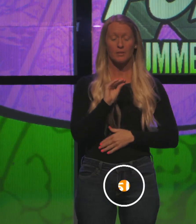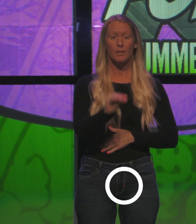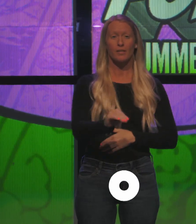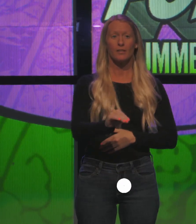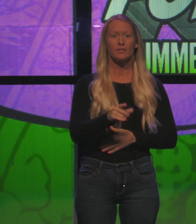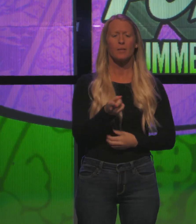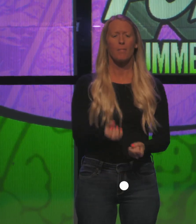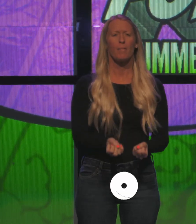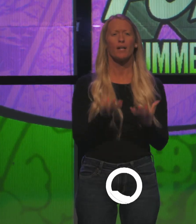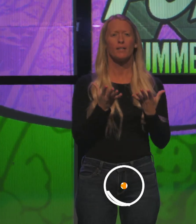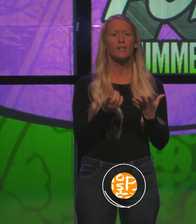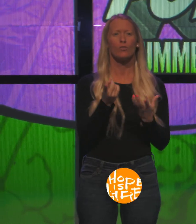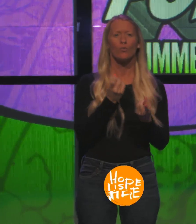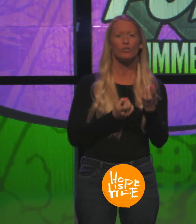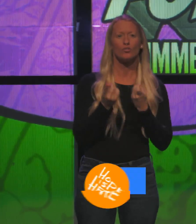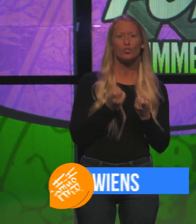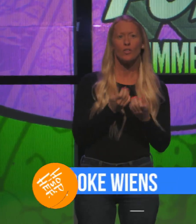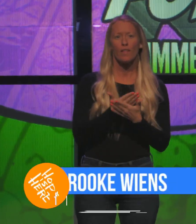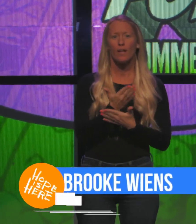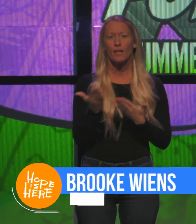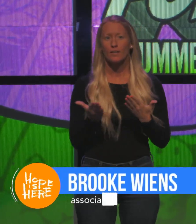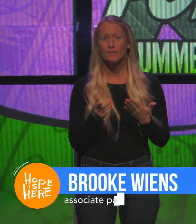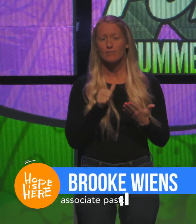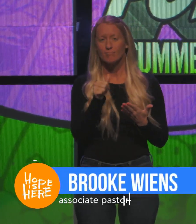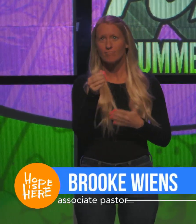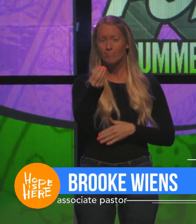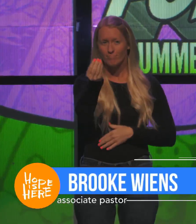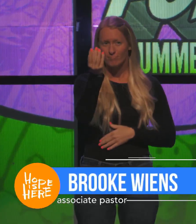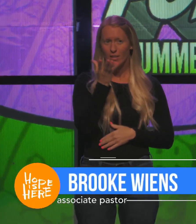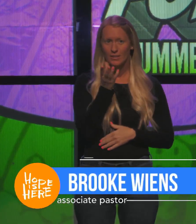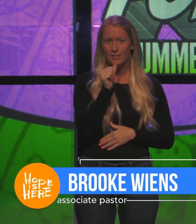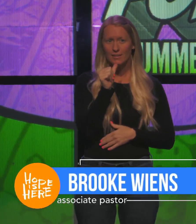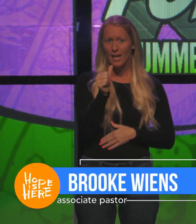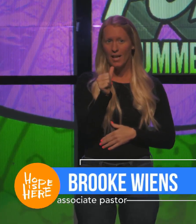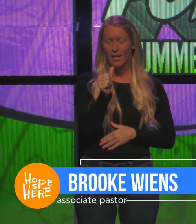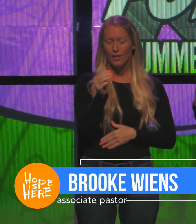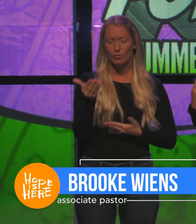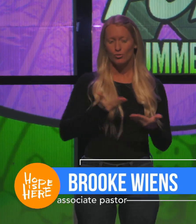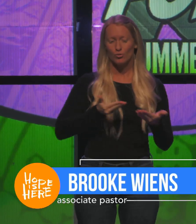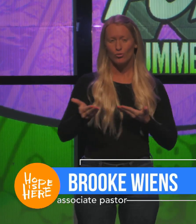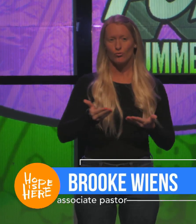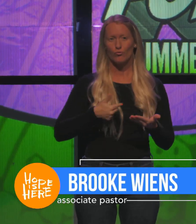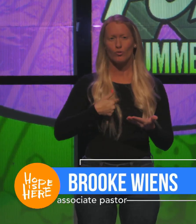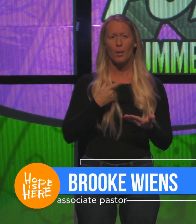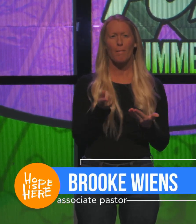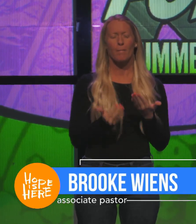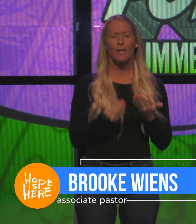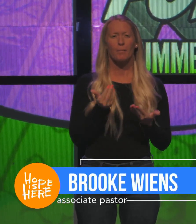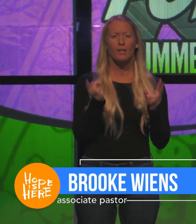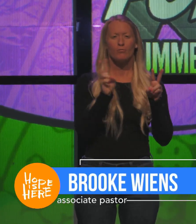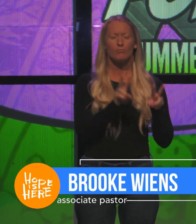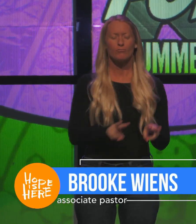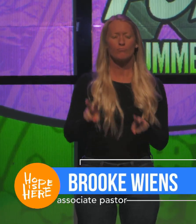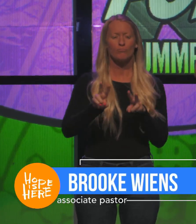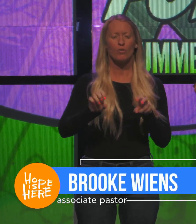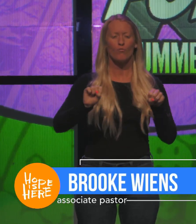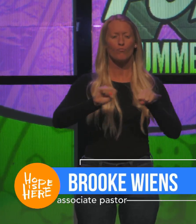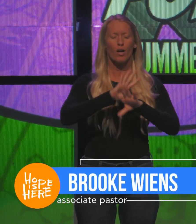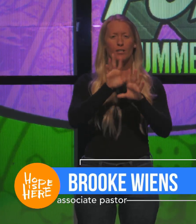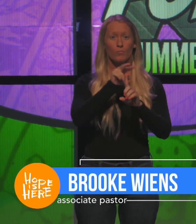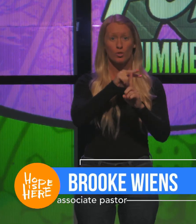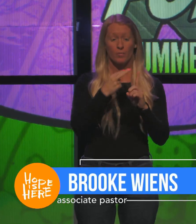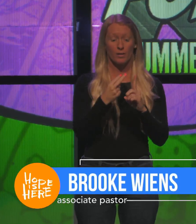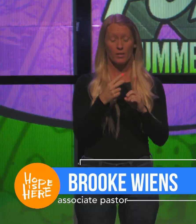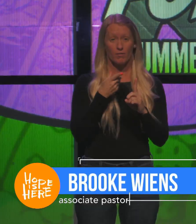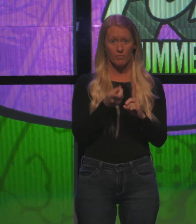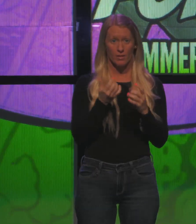with, things that have been handed to us that don't serve us, that we're maybe looking for a fresh perspective on. And today we're going to be continuing